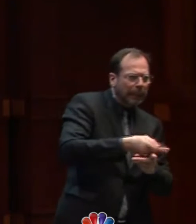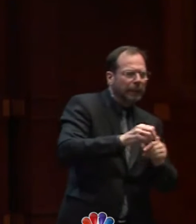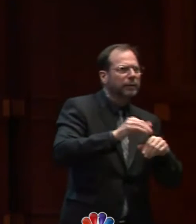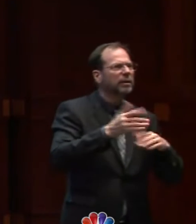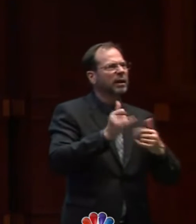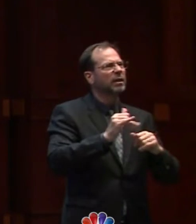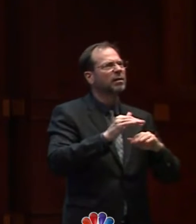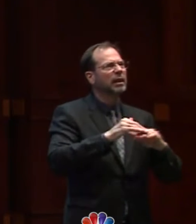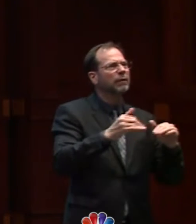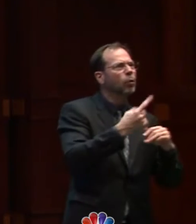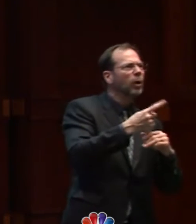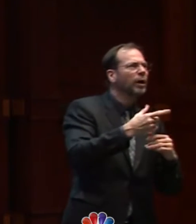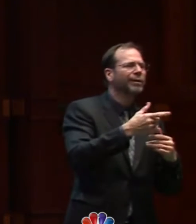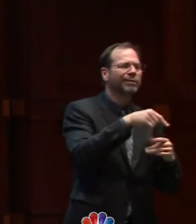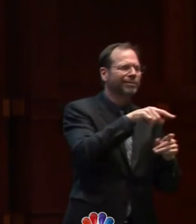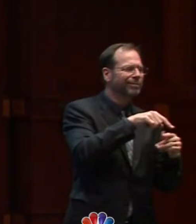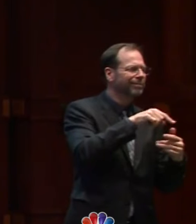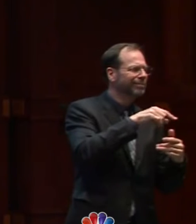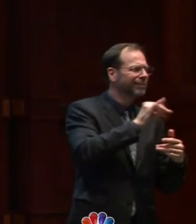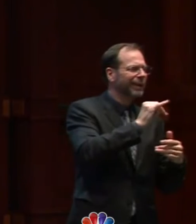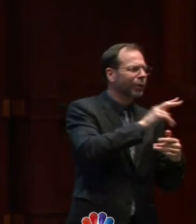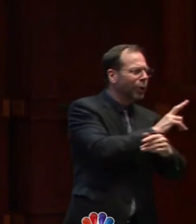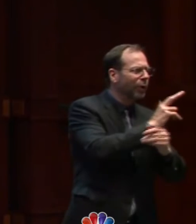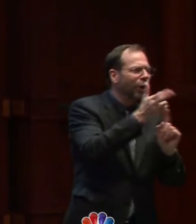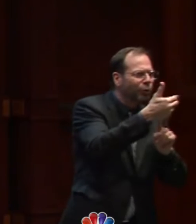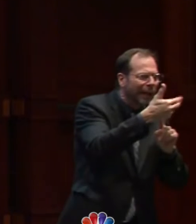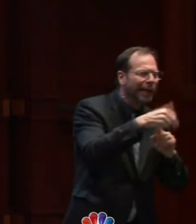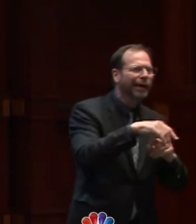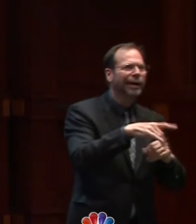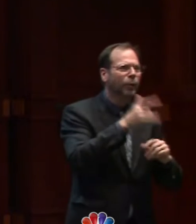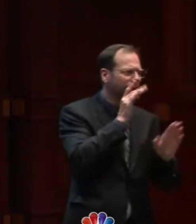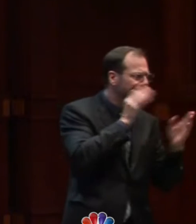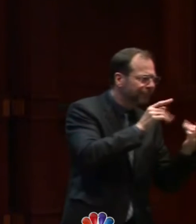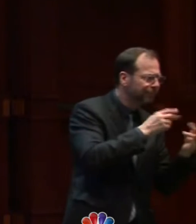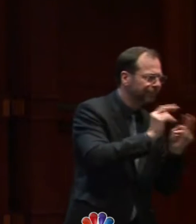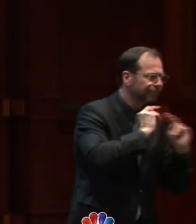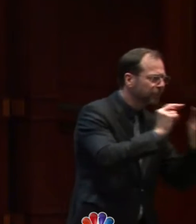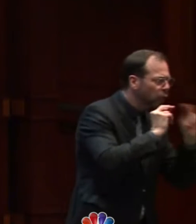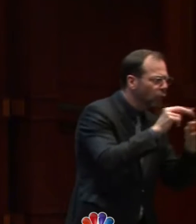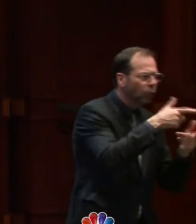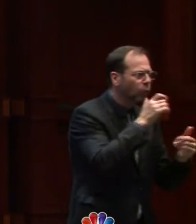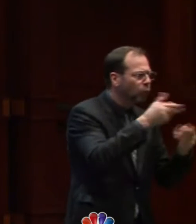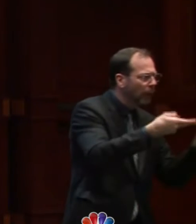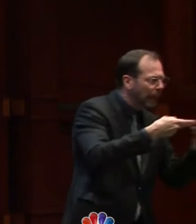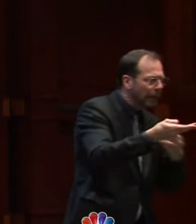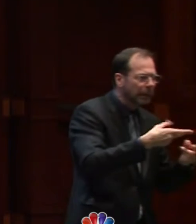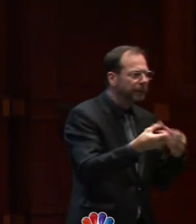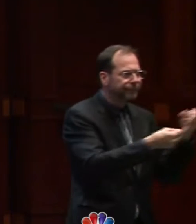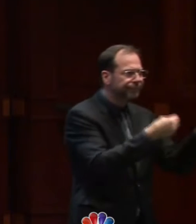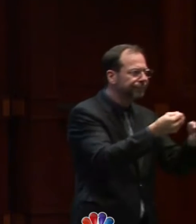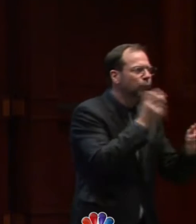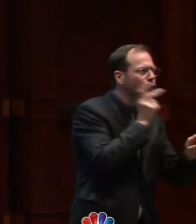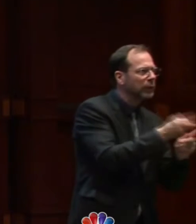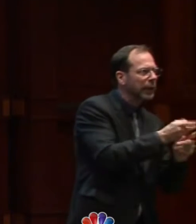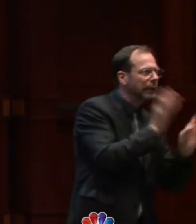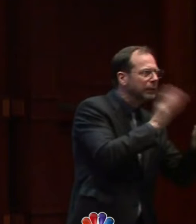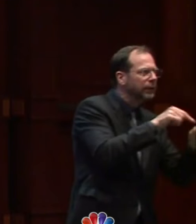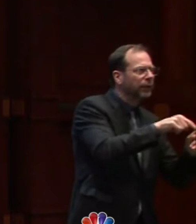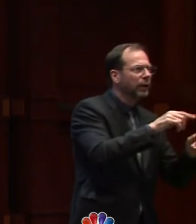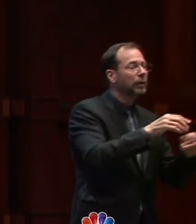one facilities, typically a hotel, and we would work with somebody to provide the necessary staffing in order to take care of patients in that